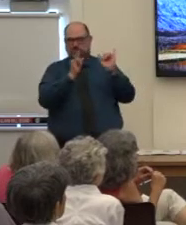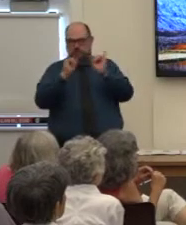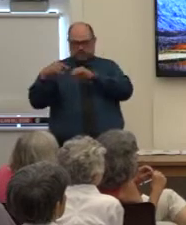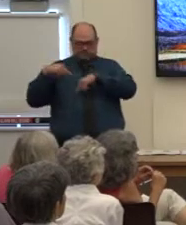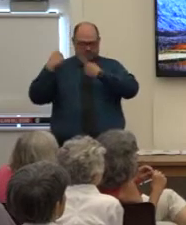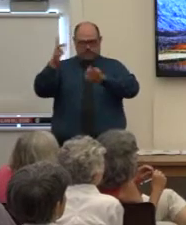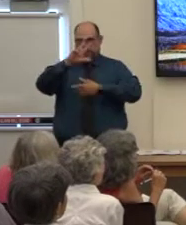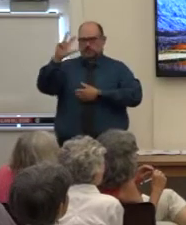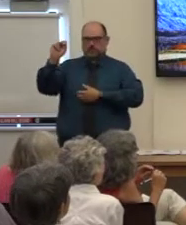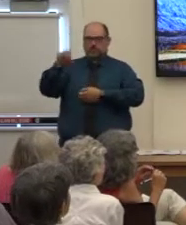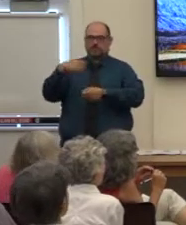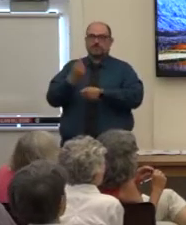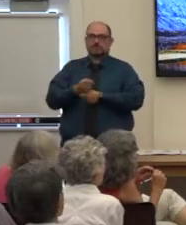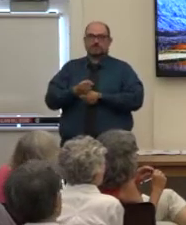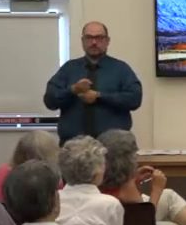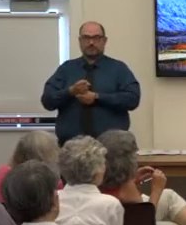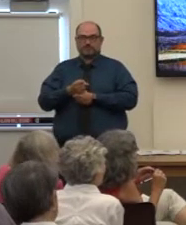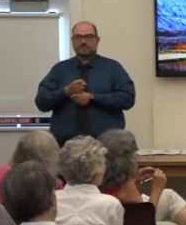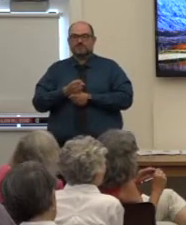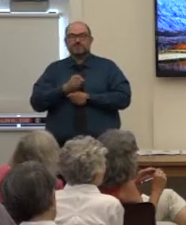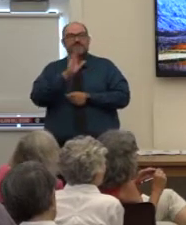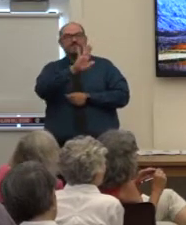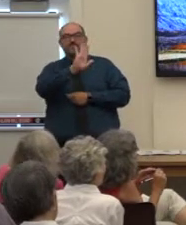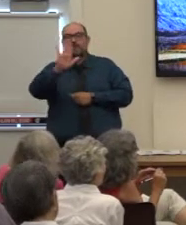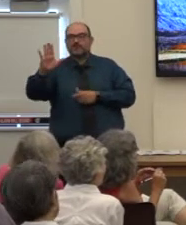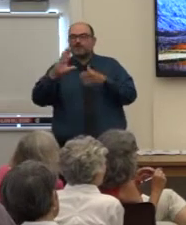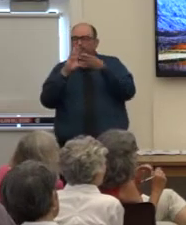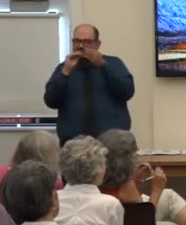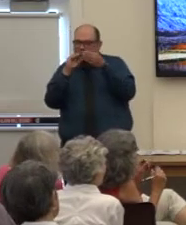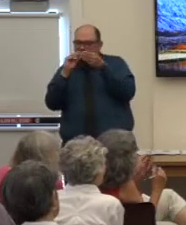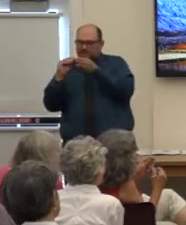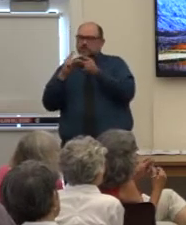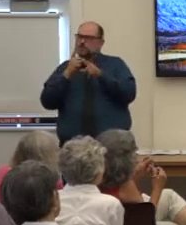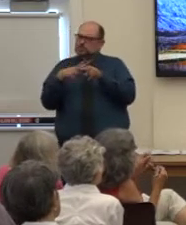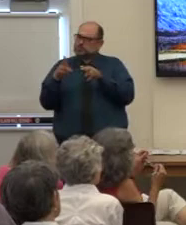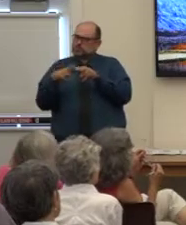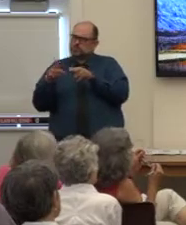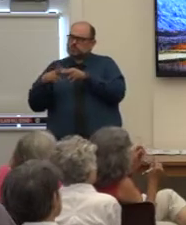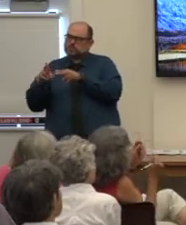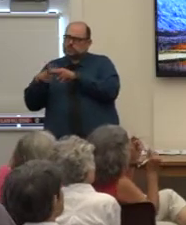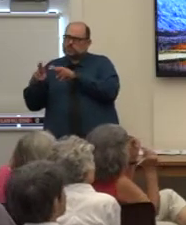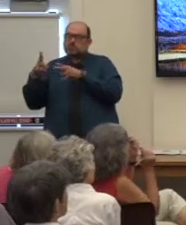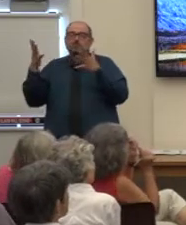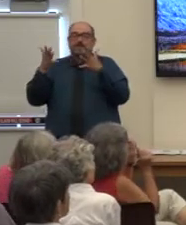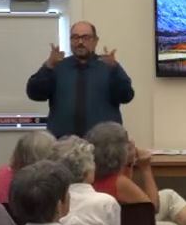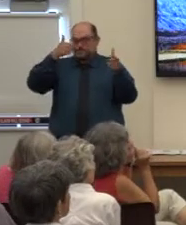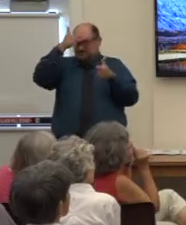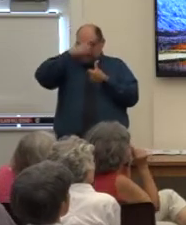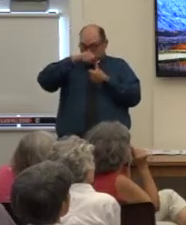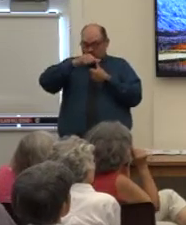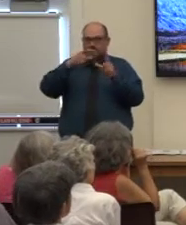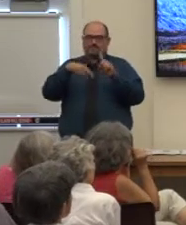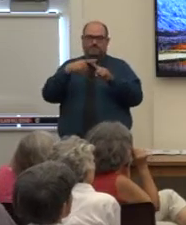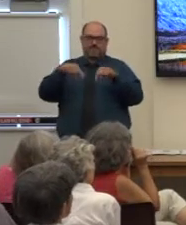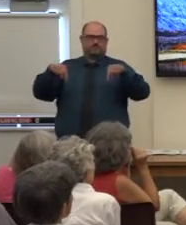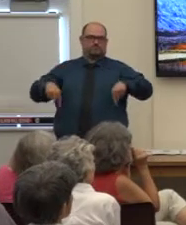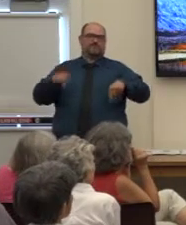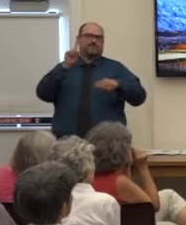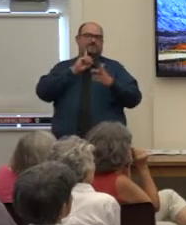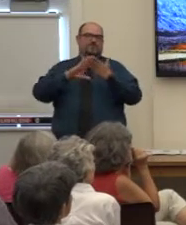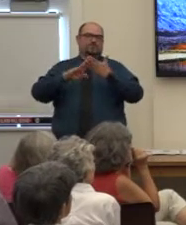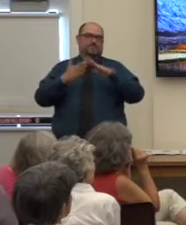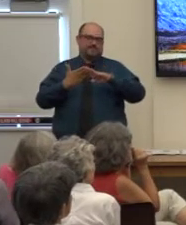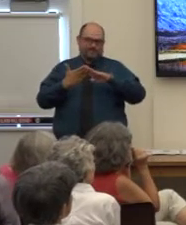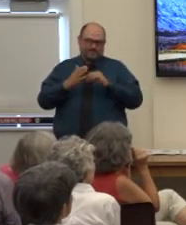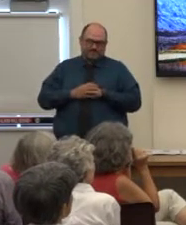about what they recall of the deaf community. So I'm going to begin with a piece